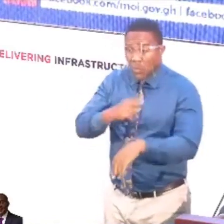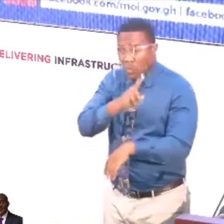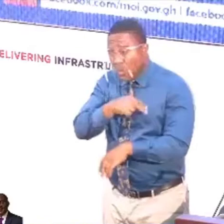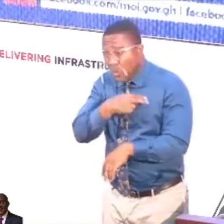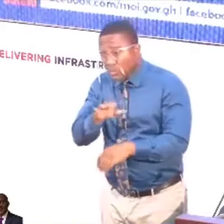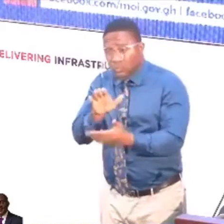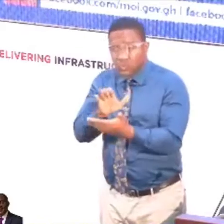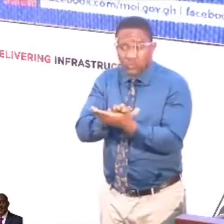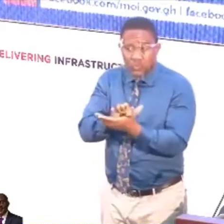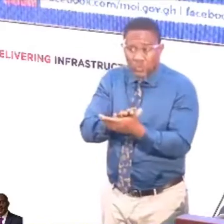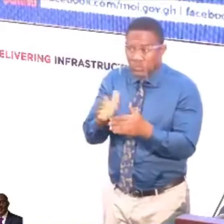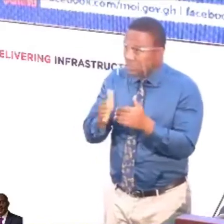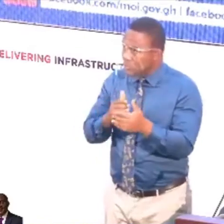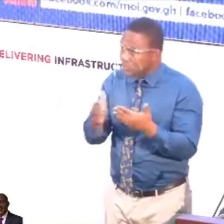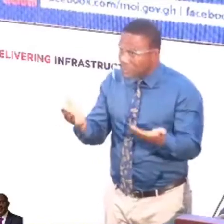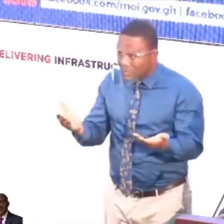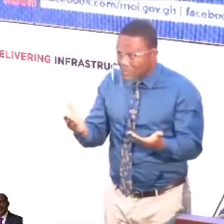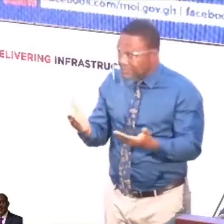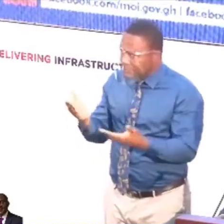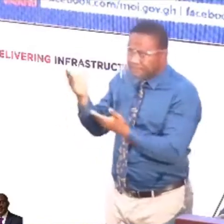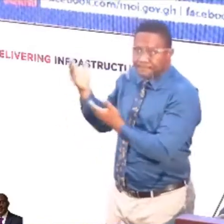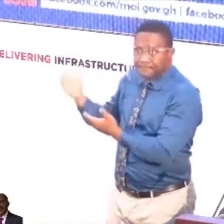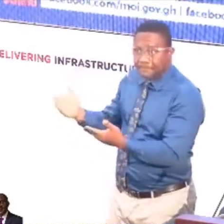us a good menu.